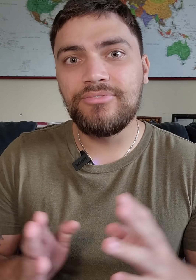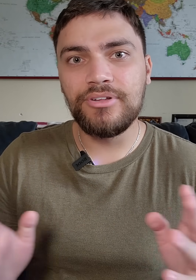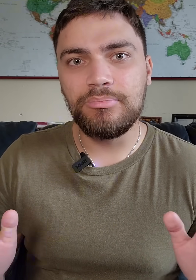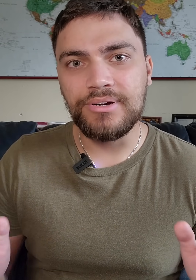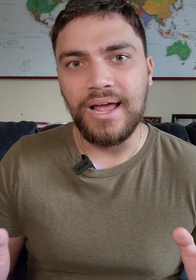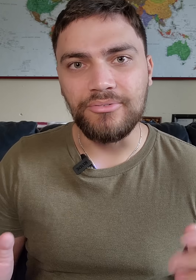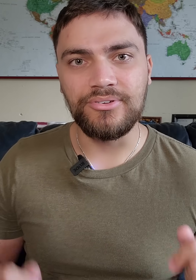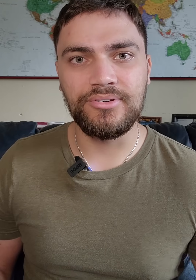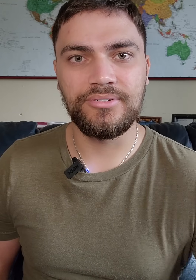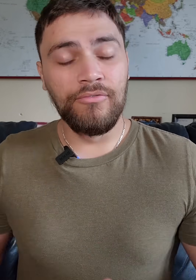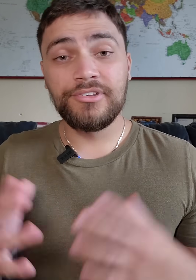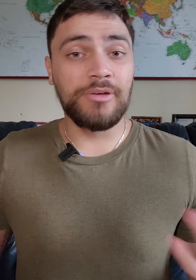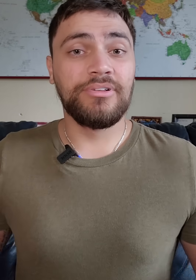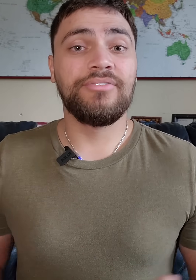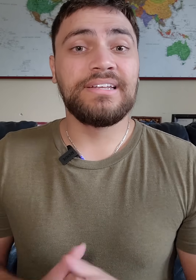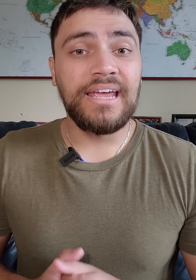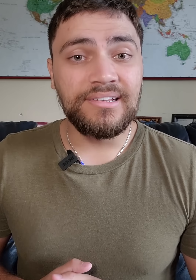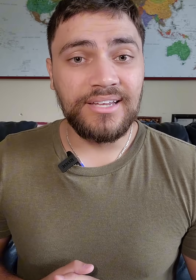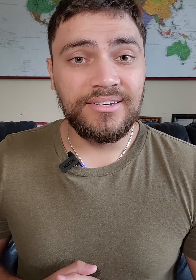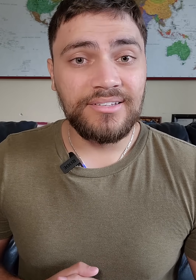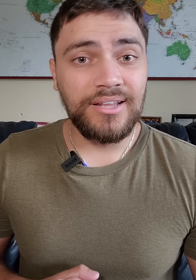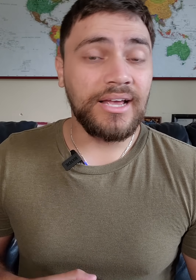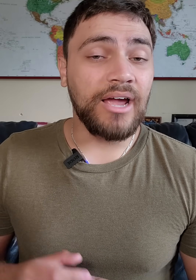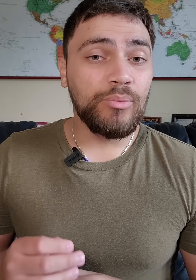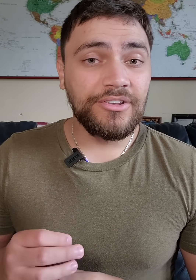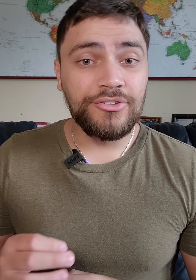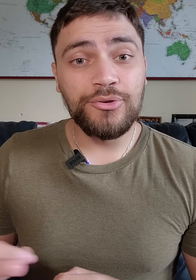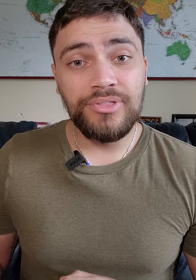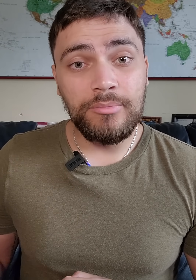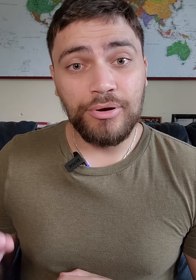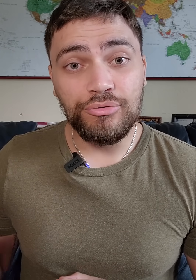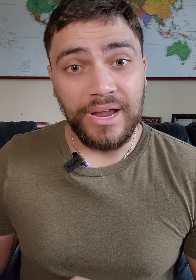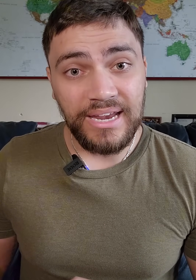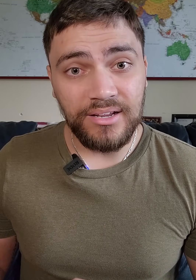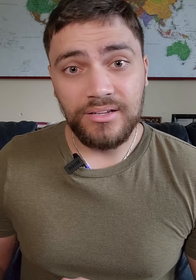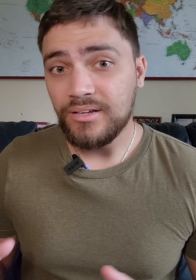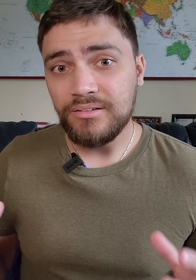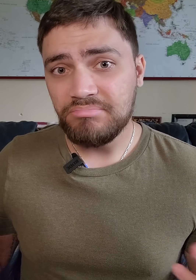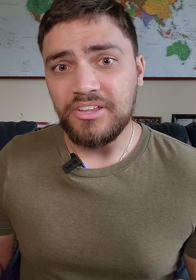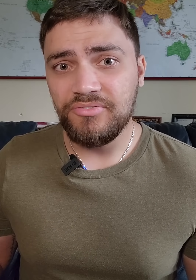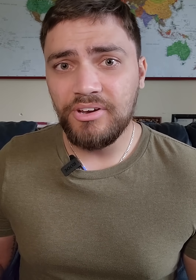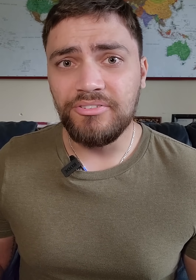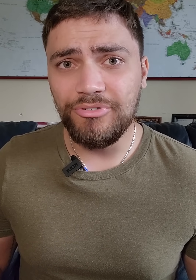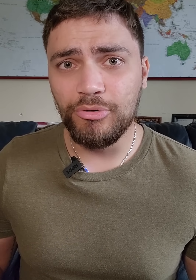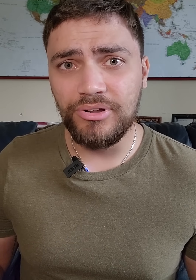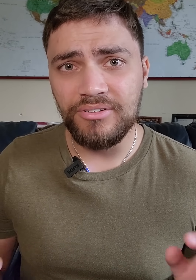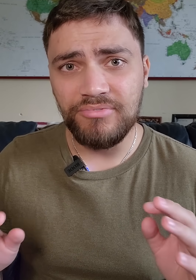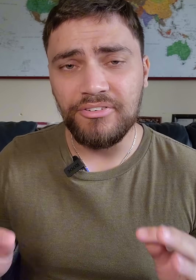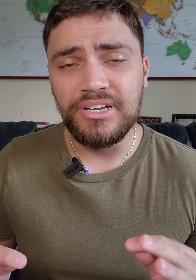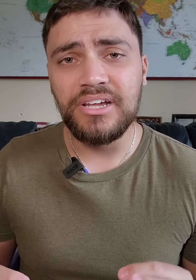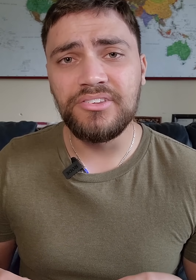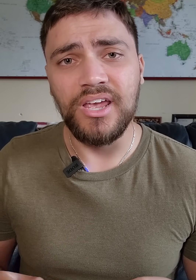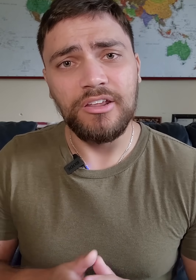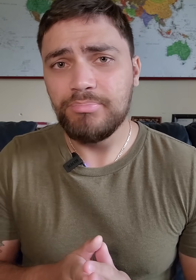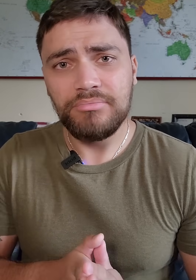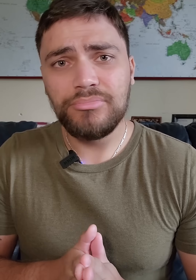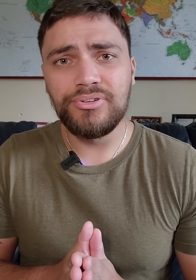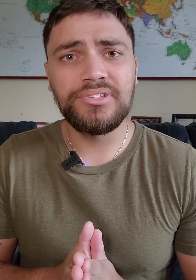fully pronounced. For example, if I take a sentence like, I went to the parade, that's very formal and very enunciated, but most of the time